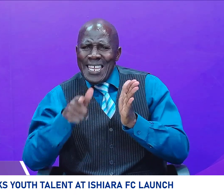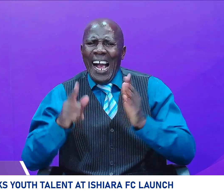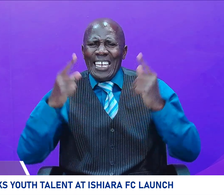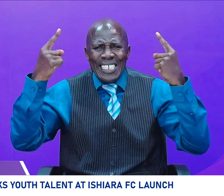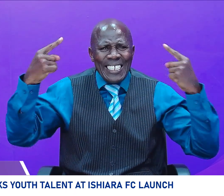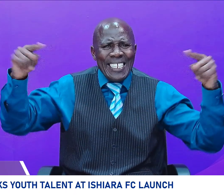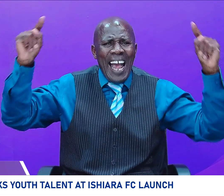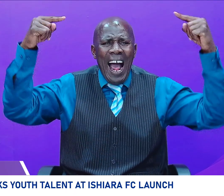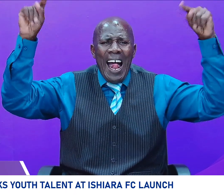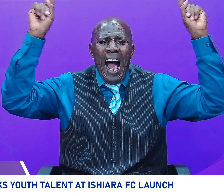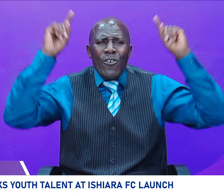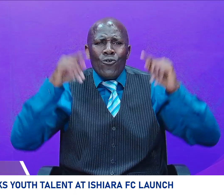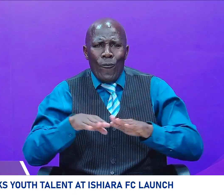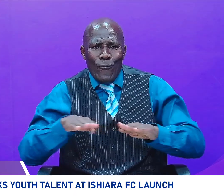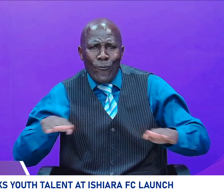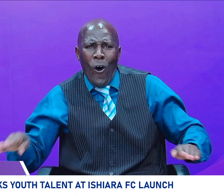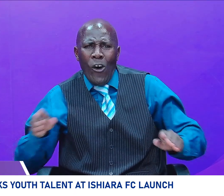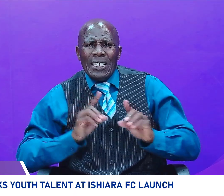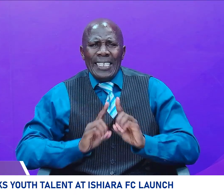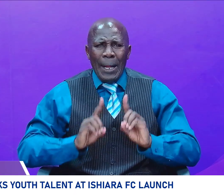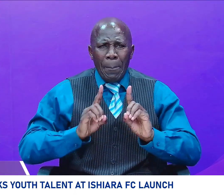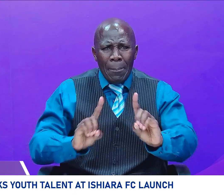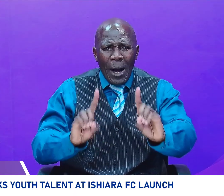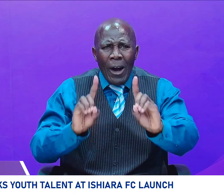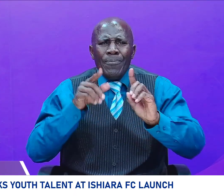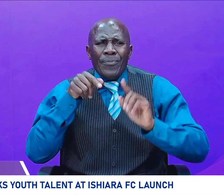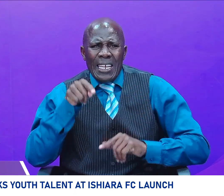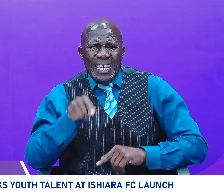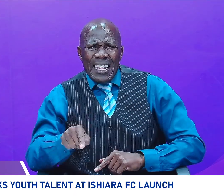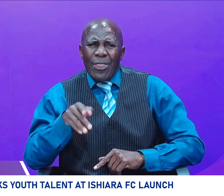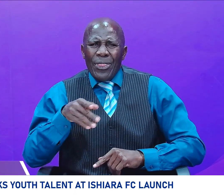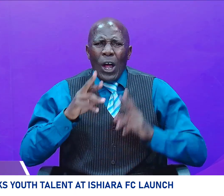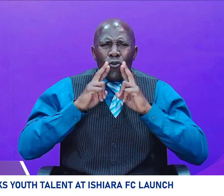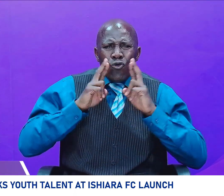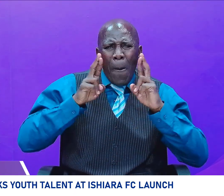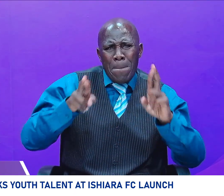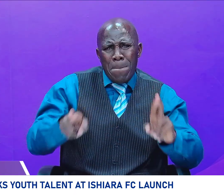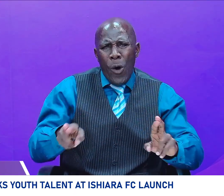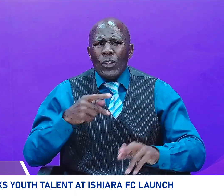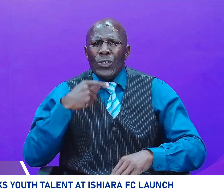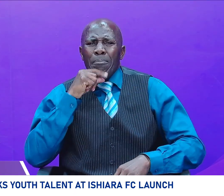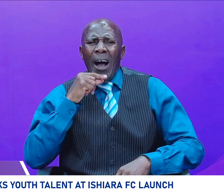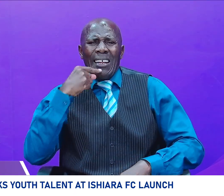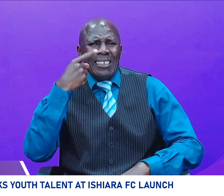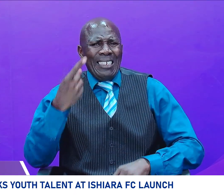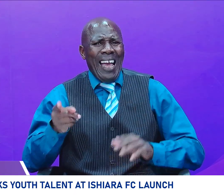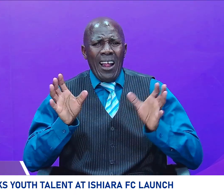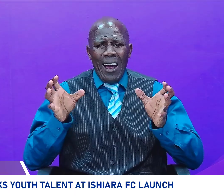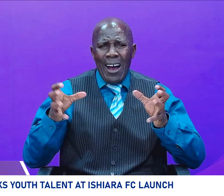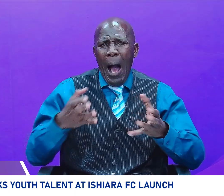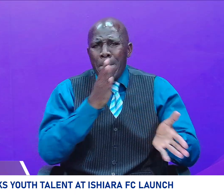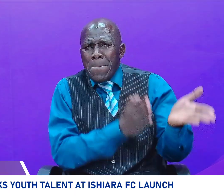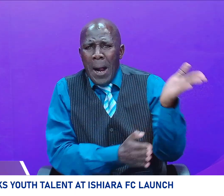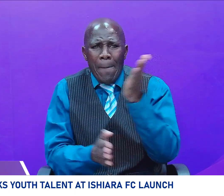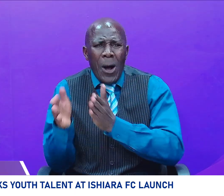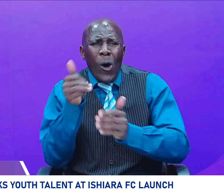resilience. He said the club's plan, which includes stadium fencing,